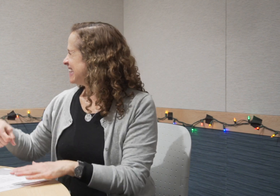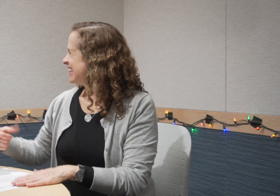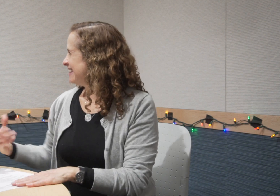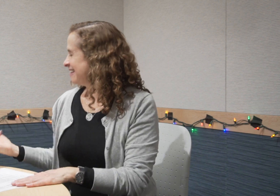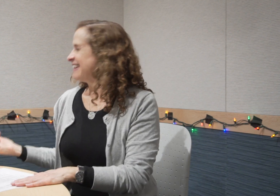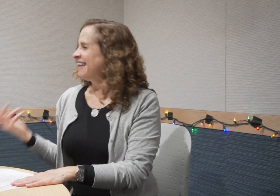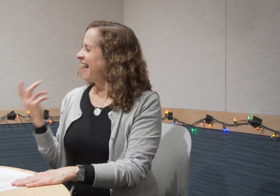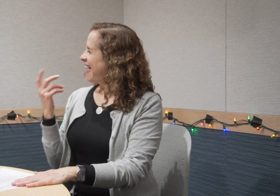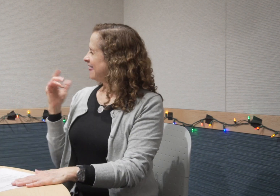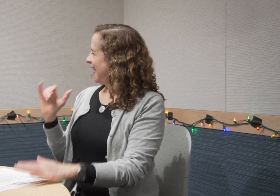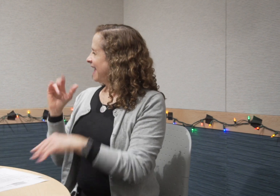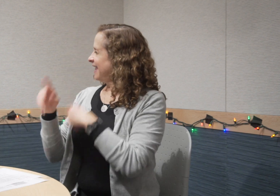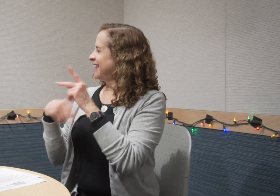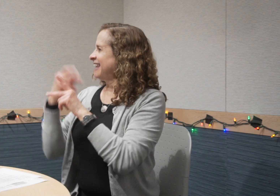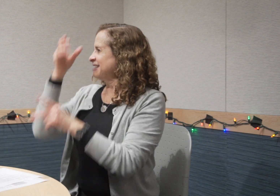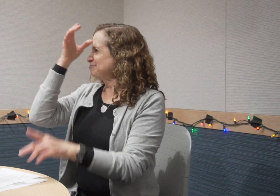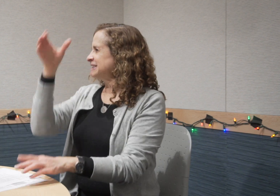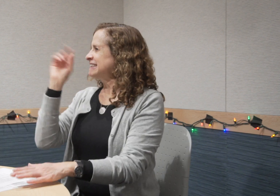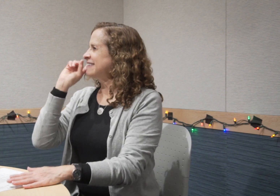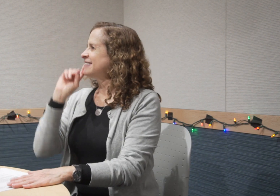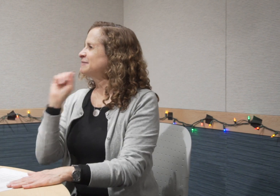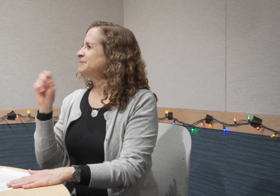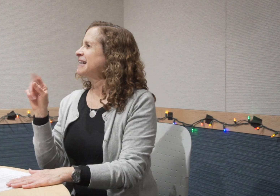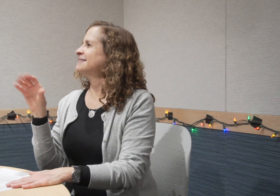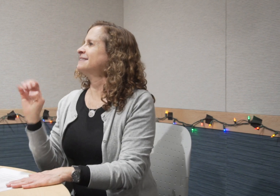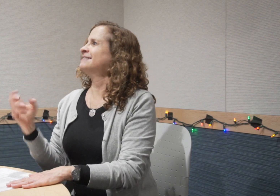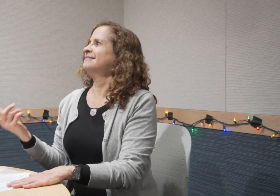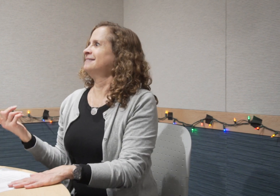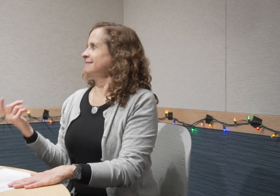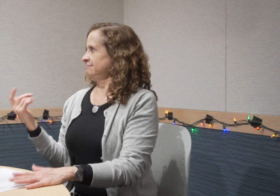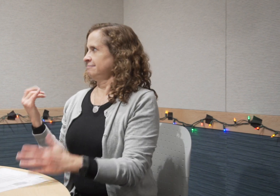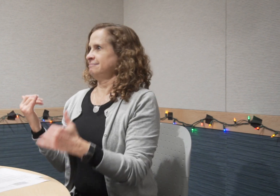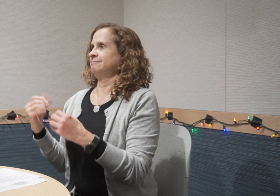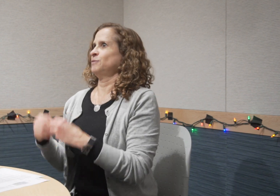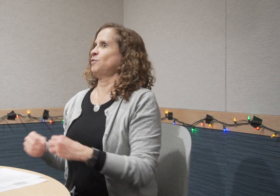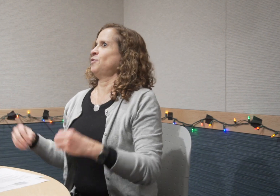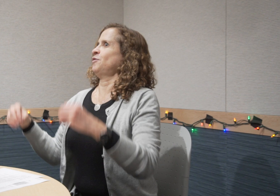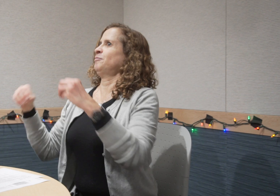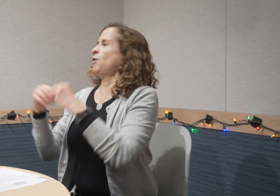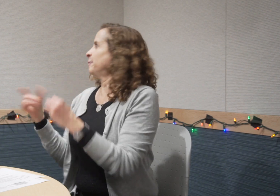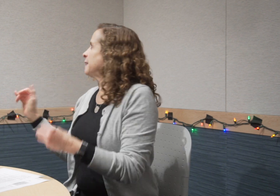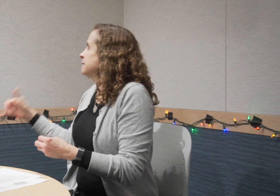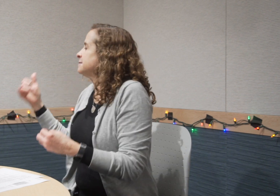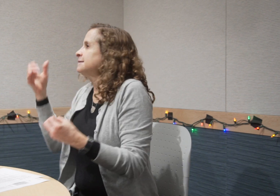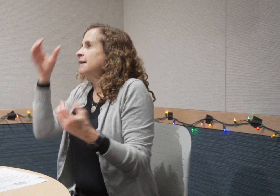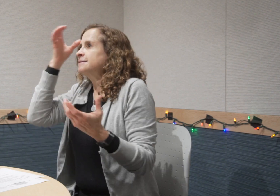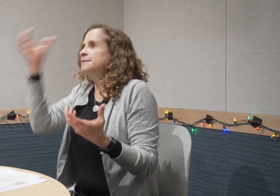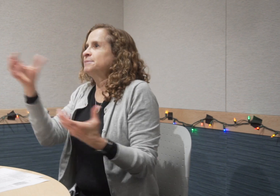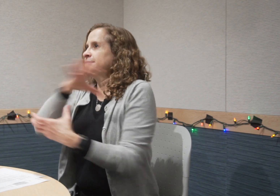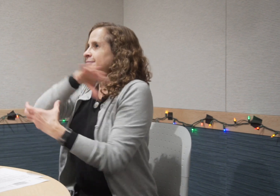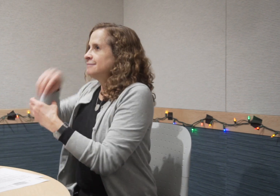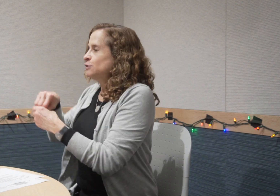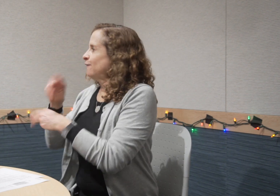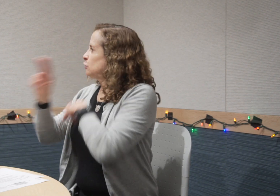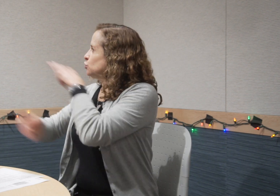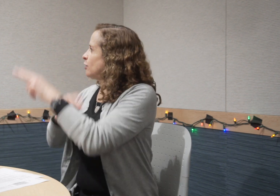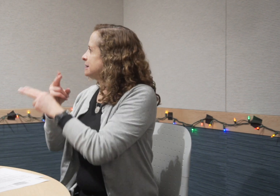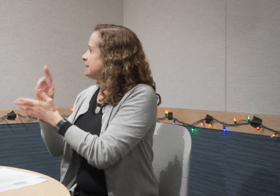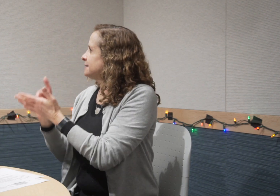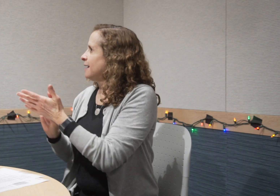a little bit more space in between you. So that's the concept of deaf space. And more places are thinking of these.